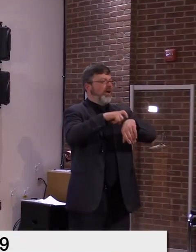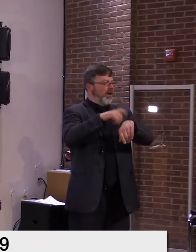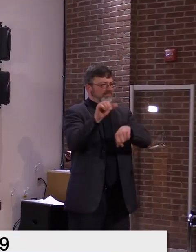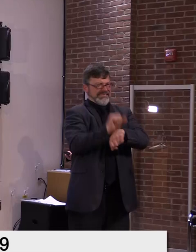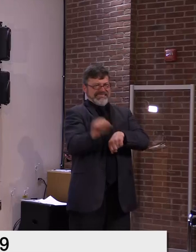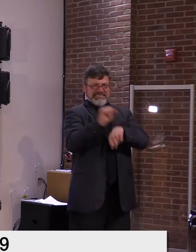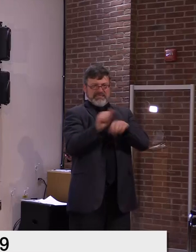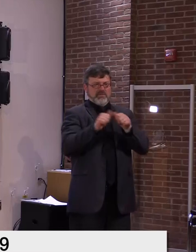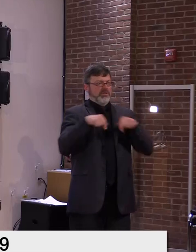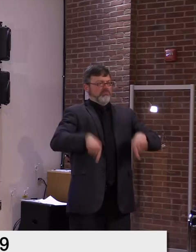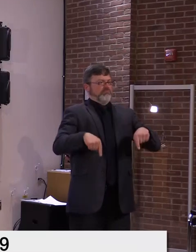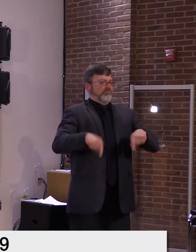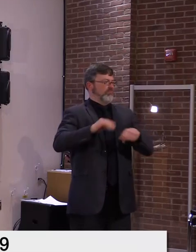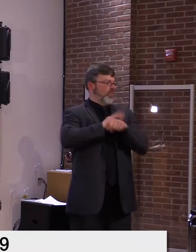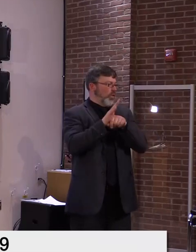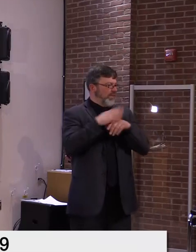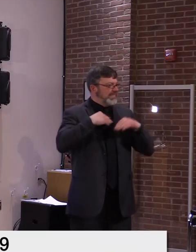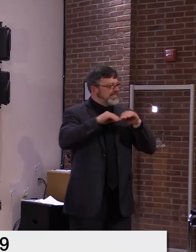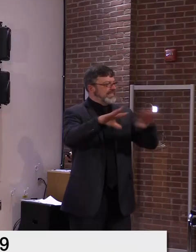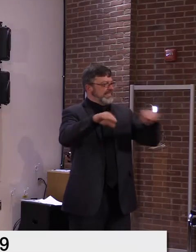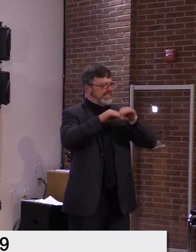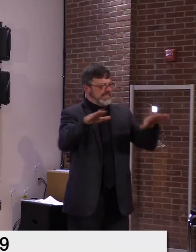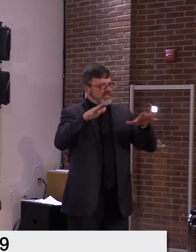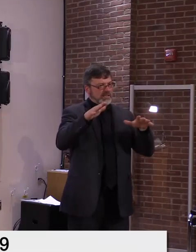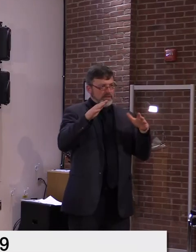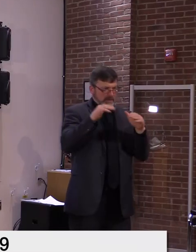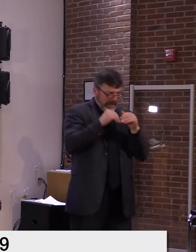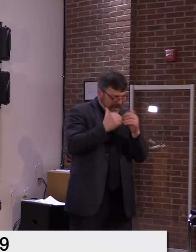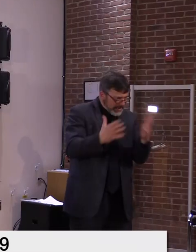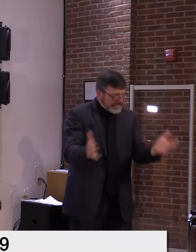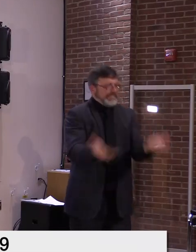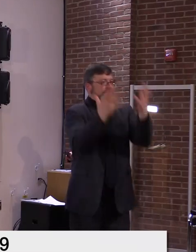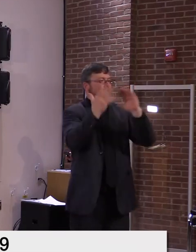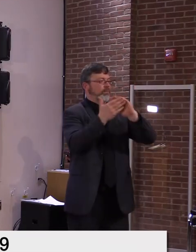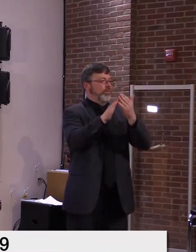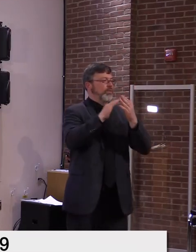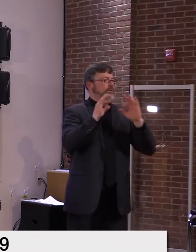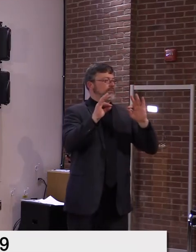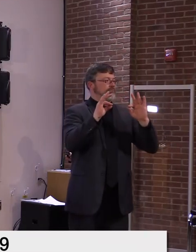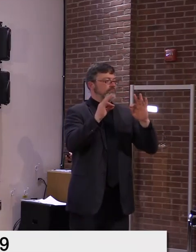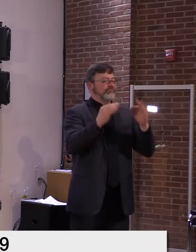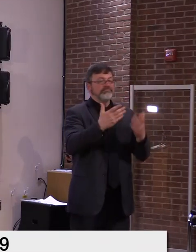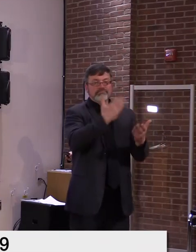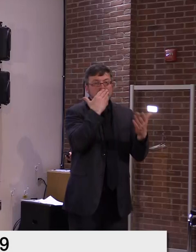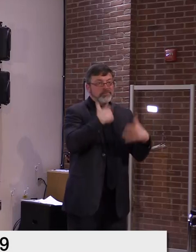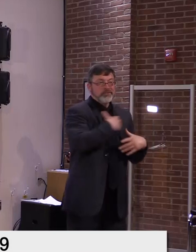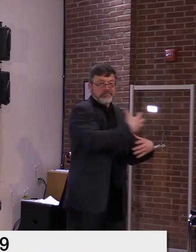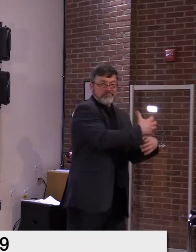continue to do to support Vermont communities. Governor?